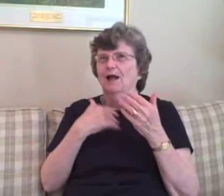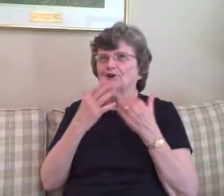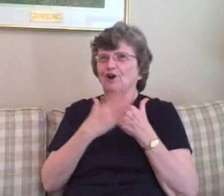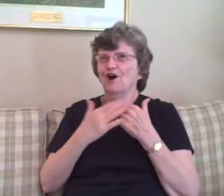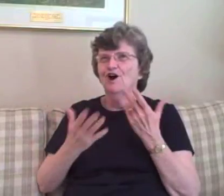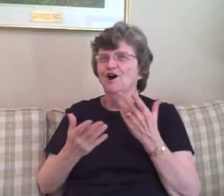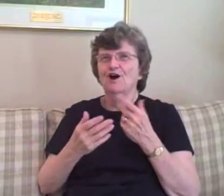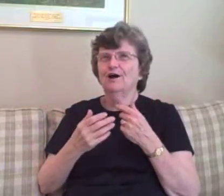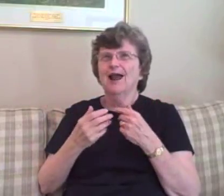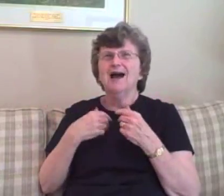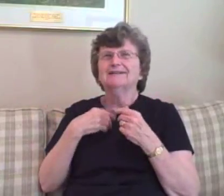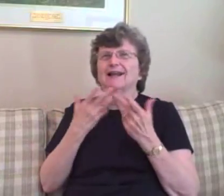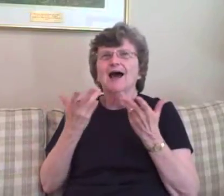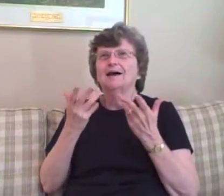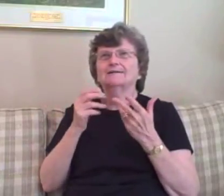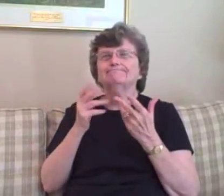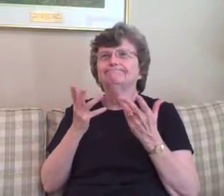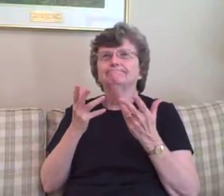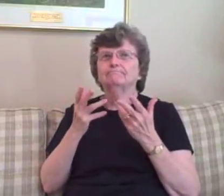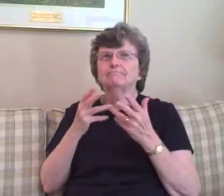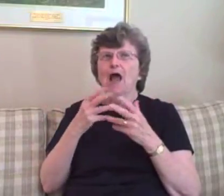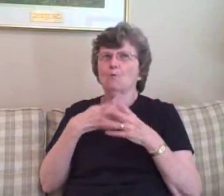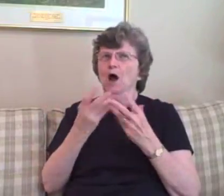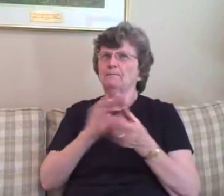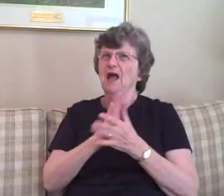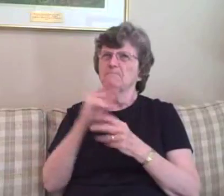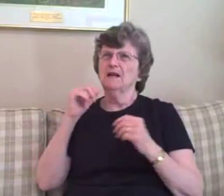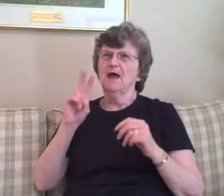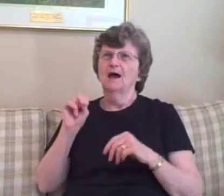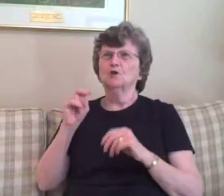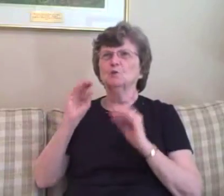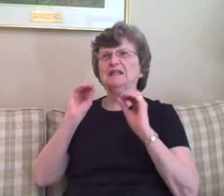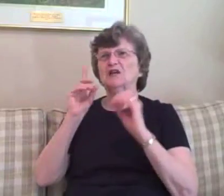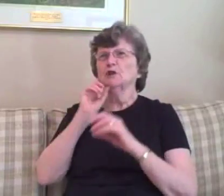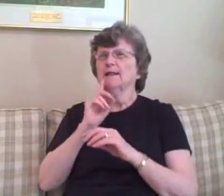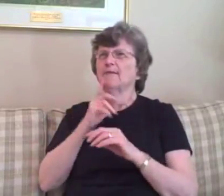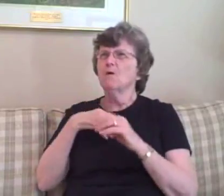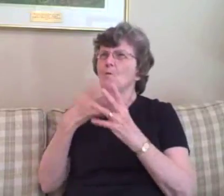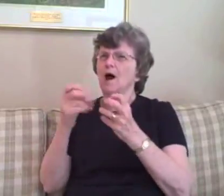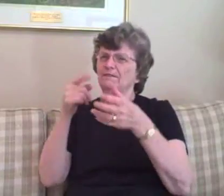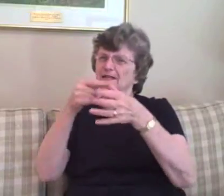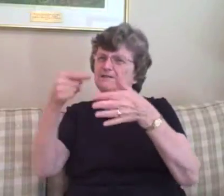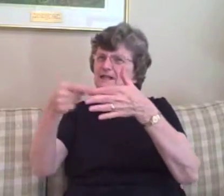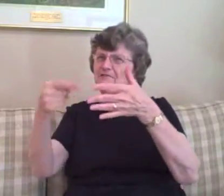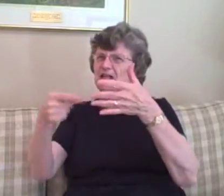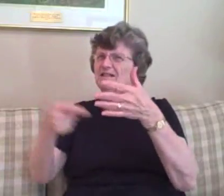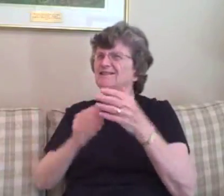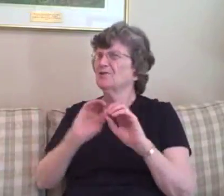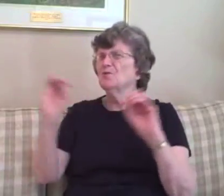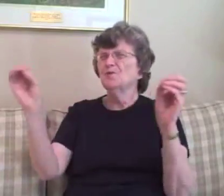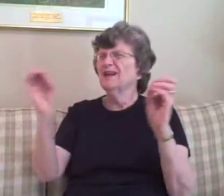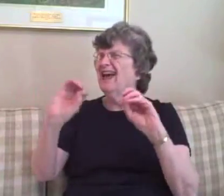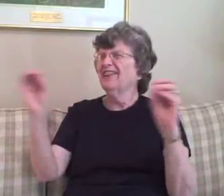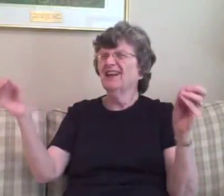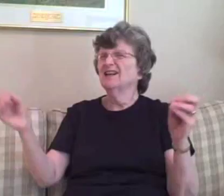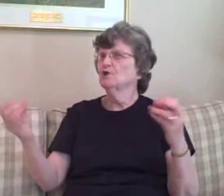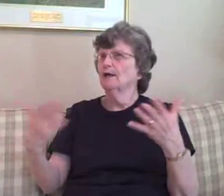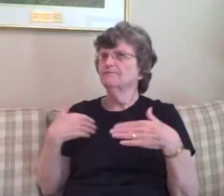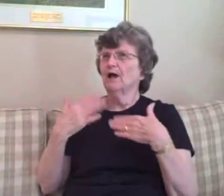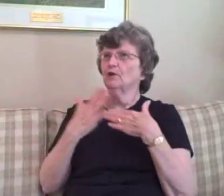Why I thought of it, I don't know. I just felt it in my heart. I wanted to become a nun to teach deaf people all kinds of things